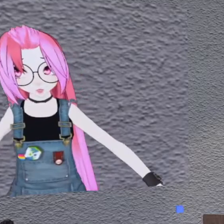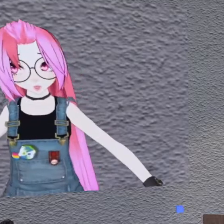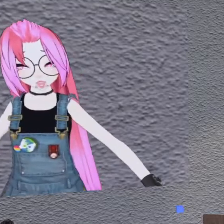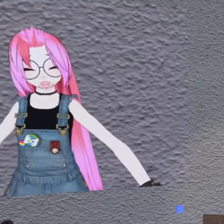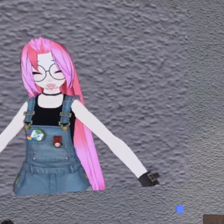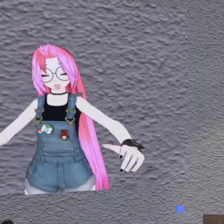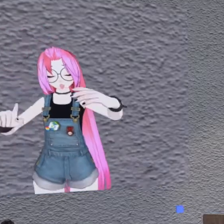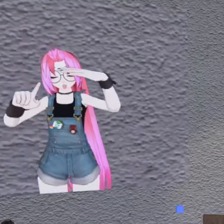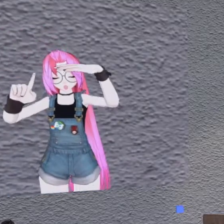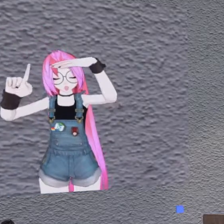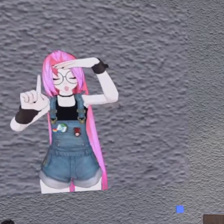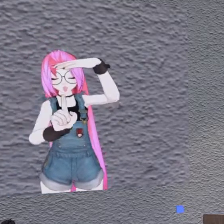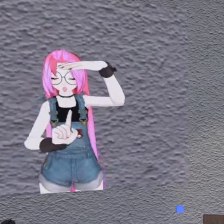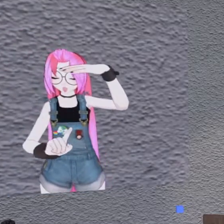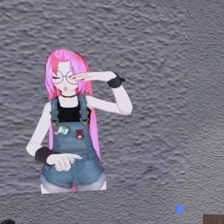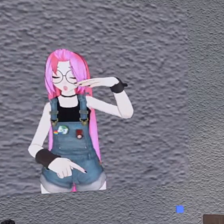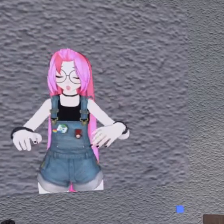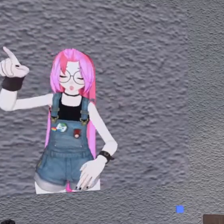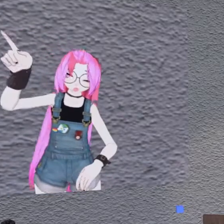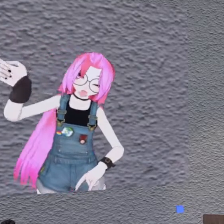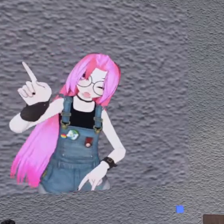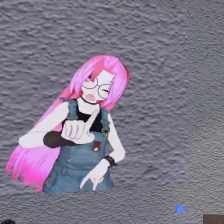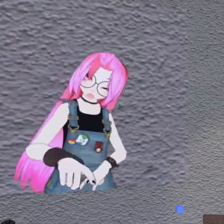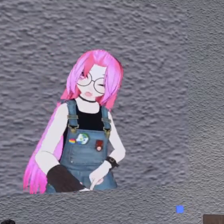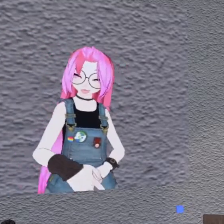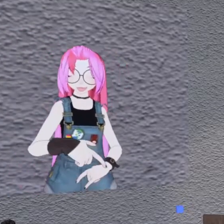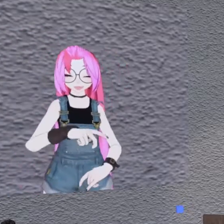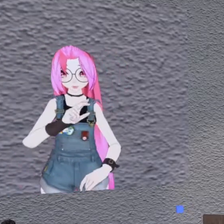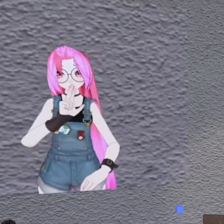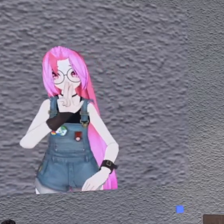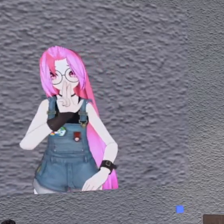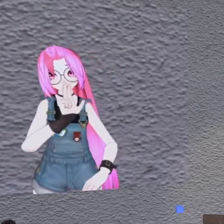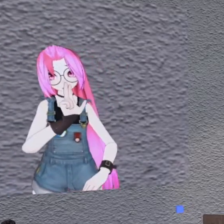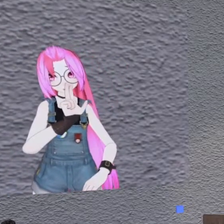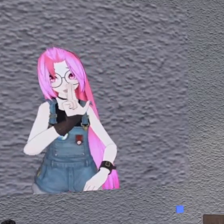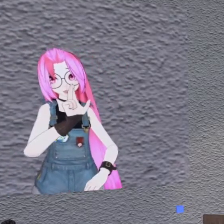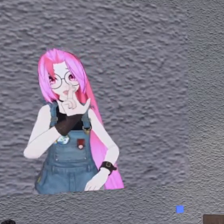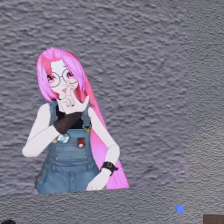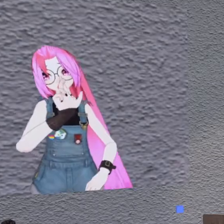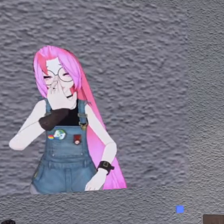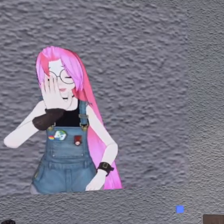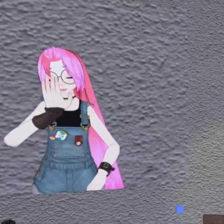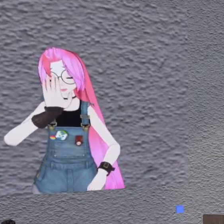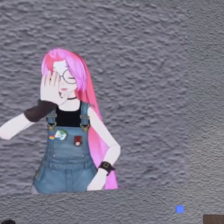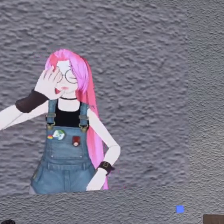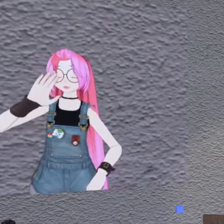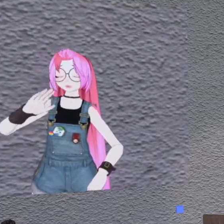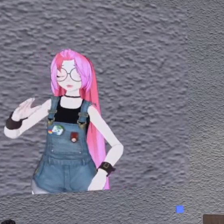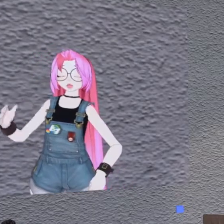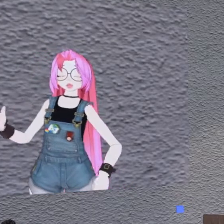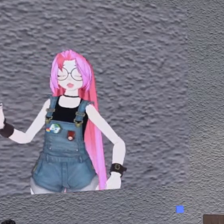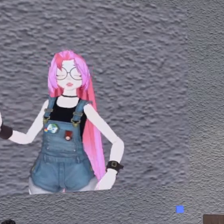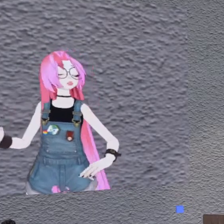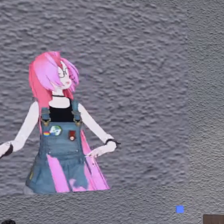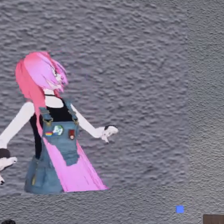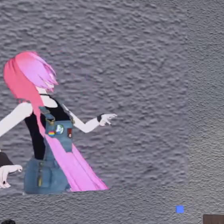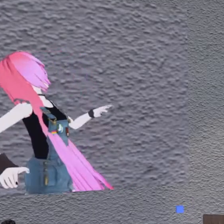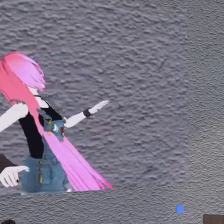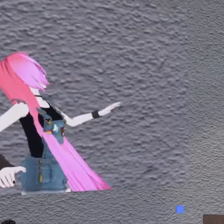yeah, remember you guys learned lightning? Lightning? Yeah, lightning. Hold on, let me turn on my